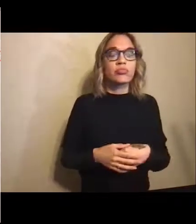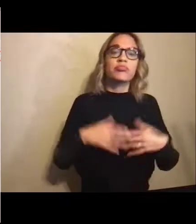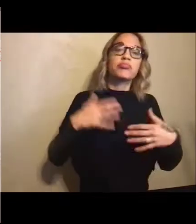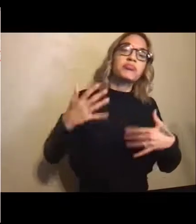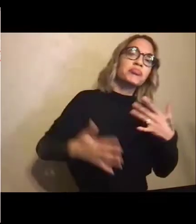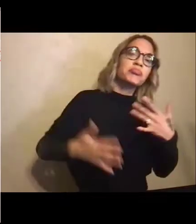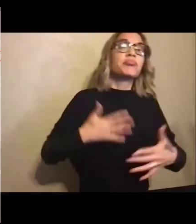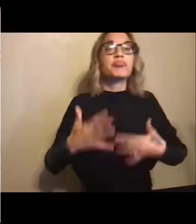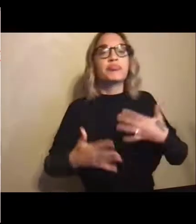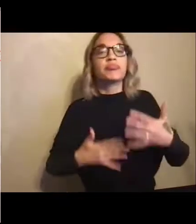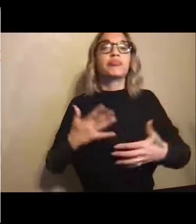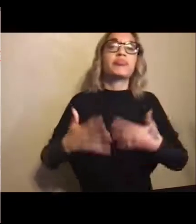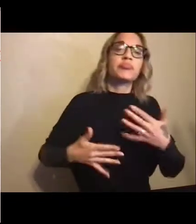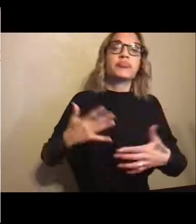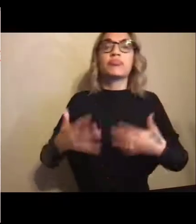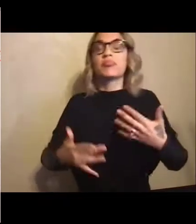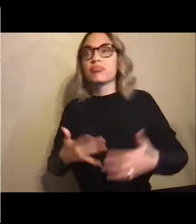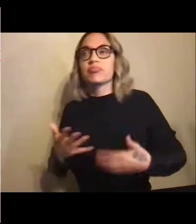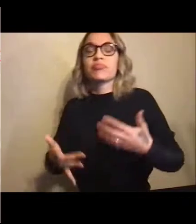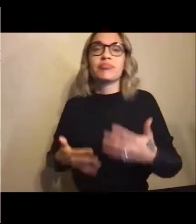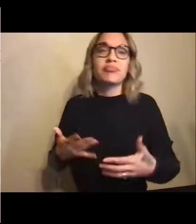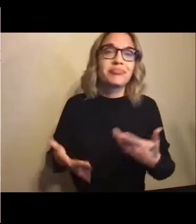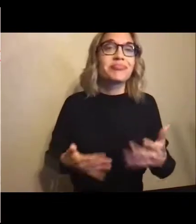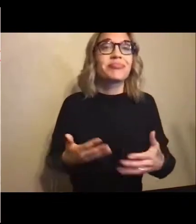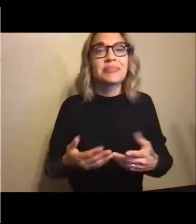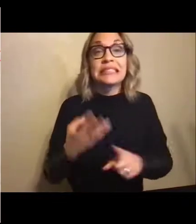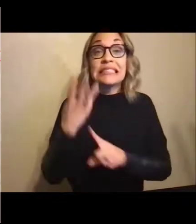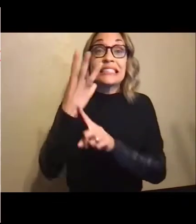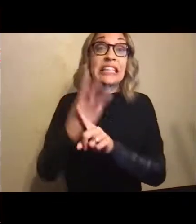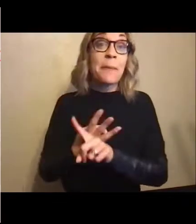and they lose 10 pounds.